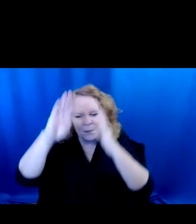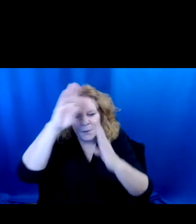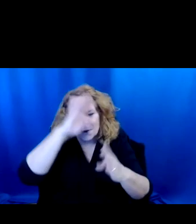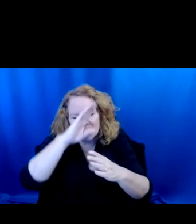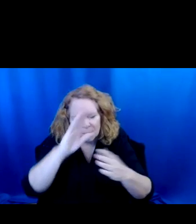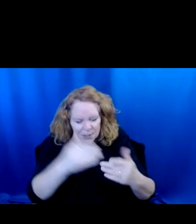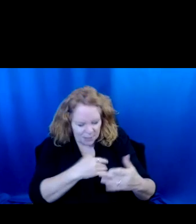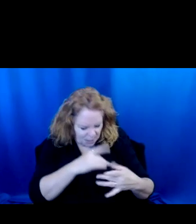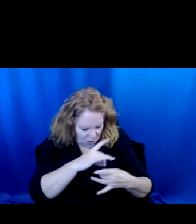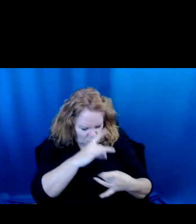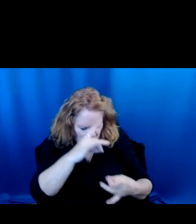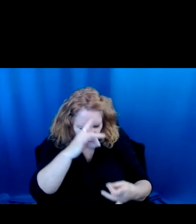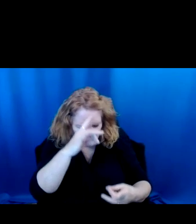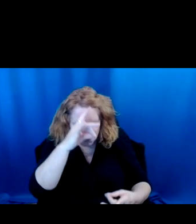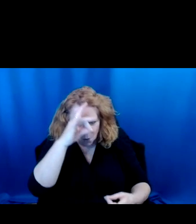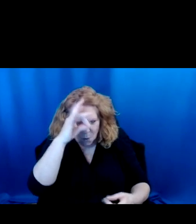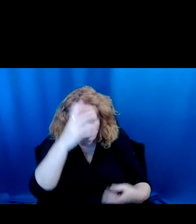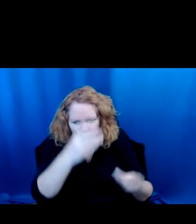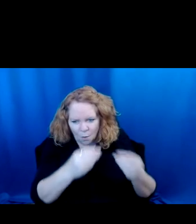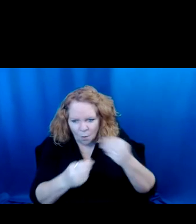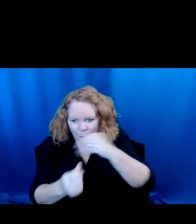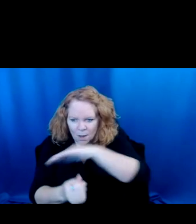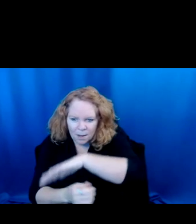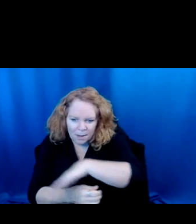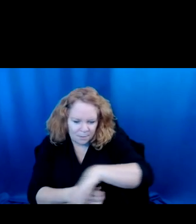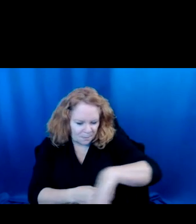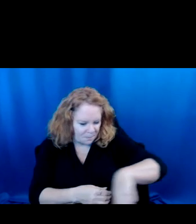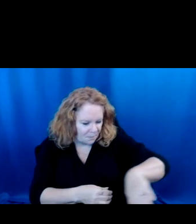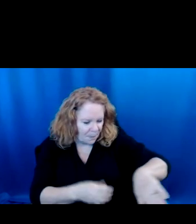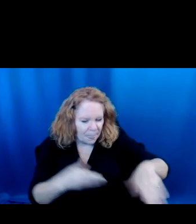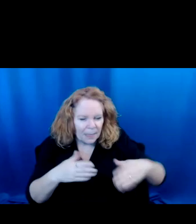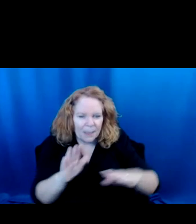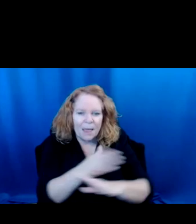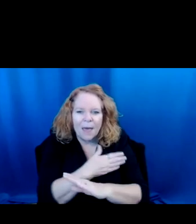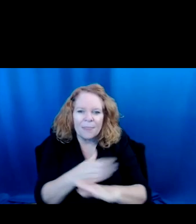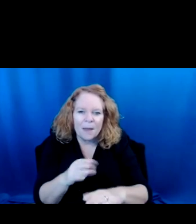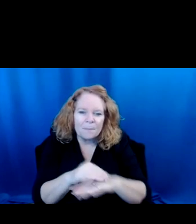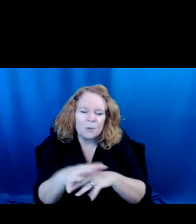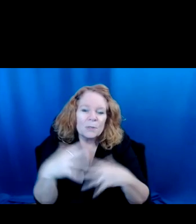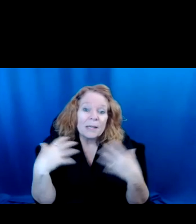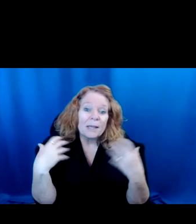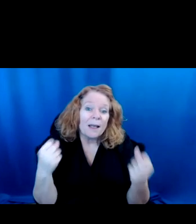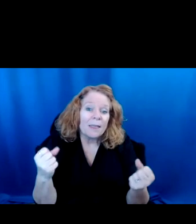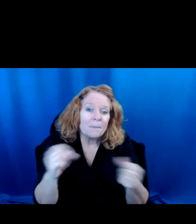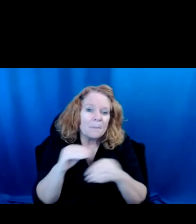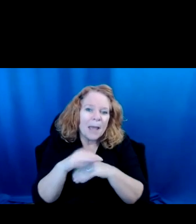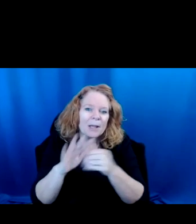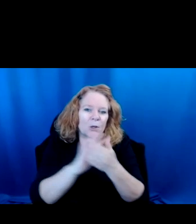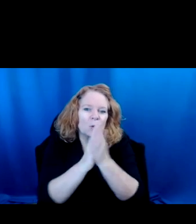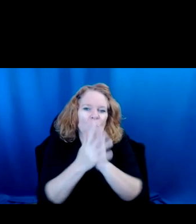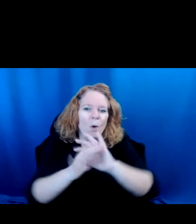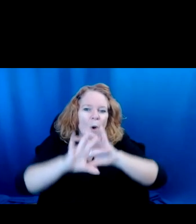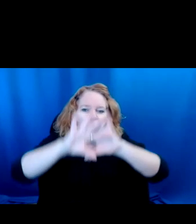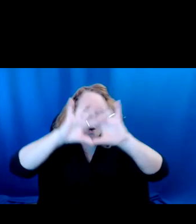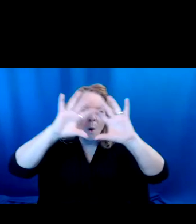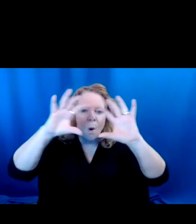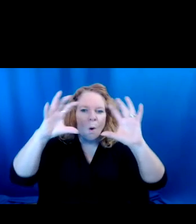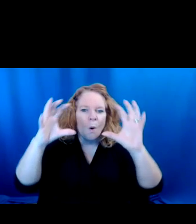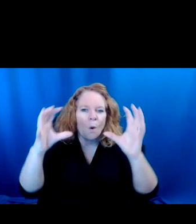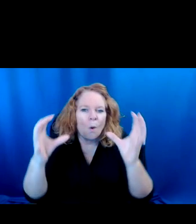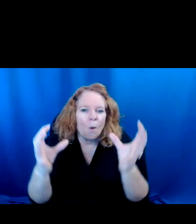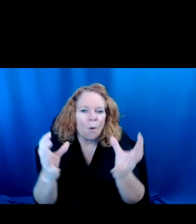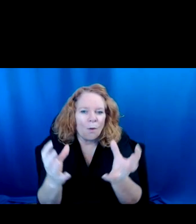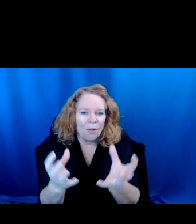those worries in your soul. And let the music heal and make you